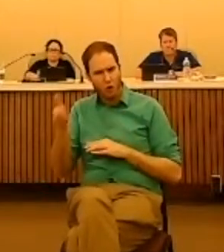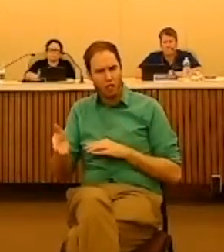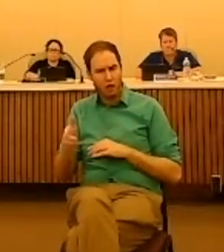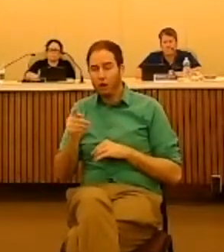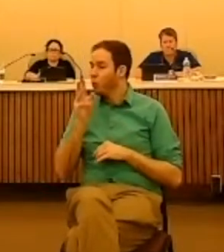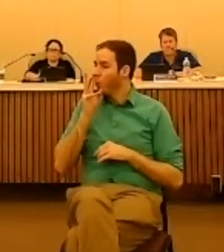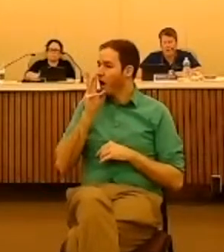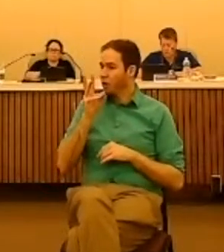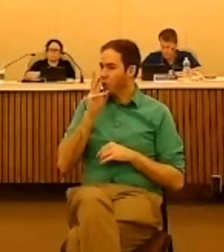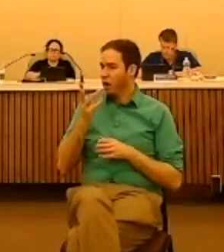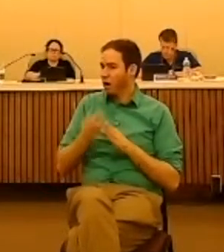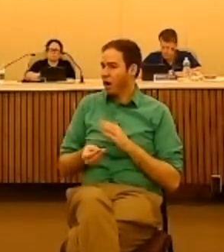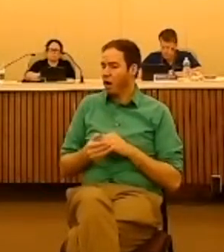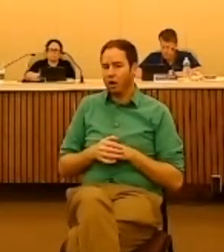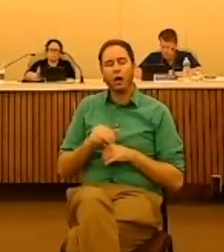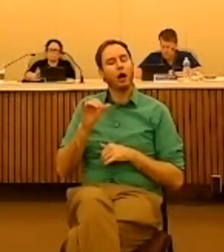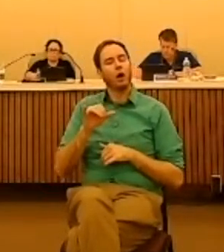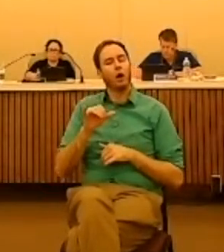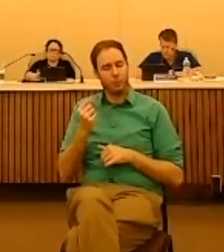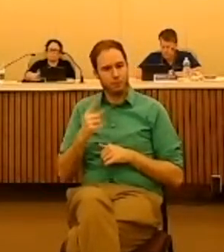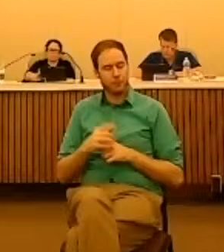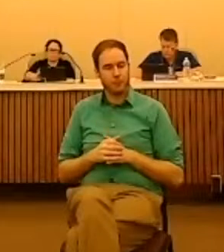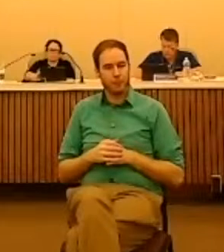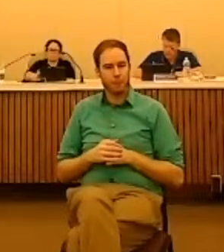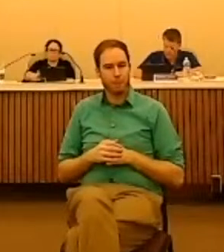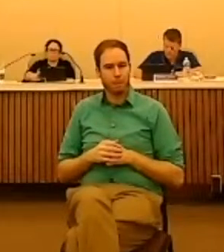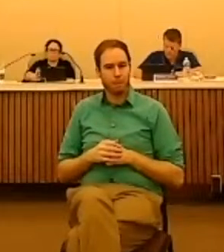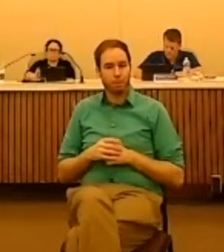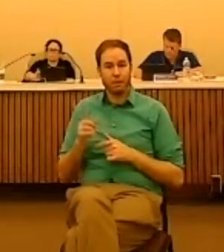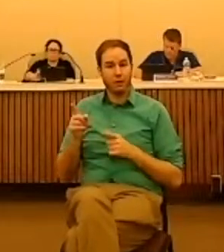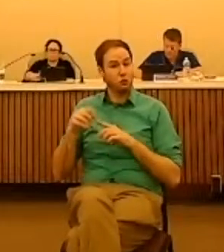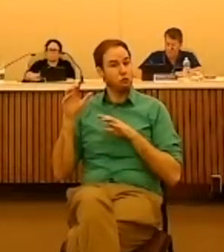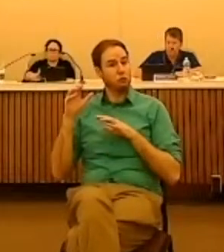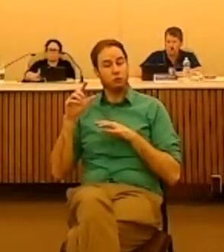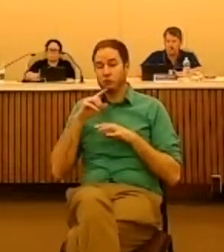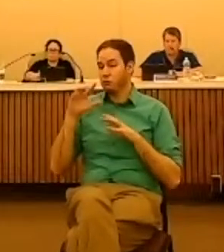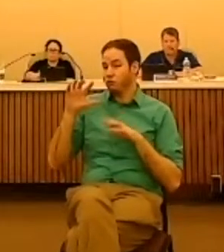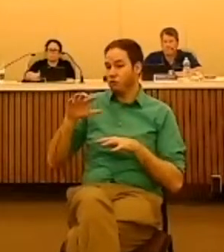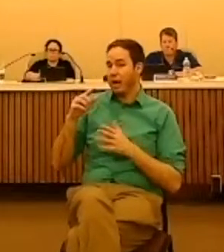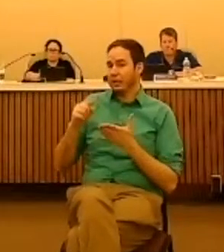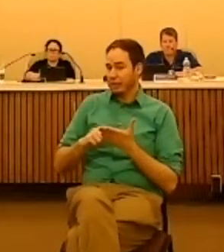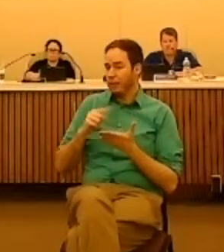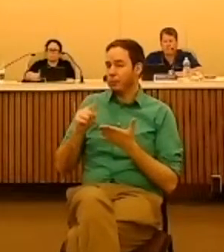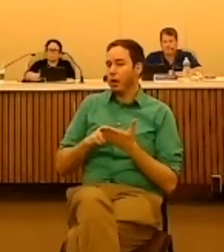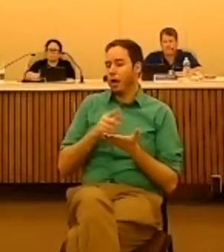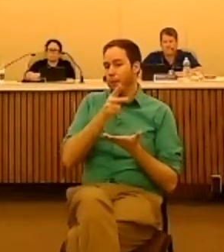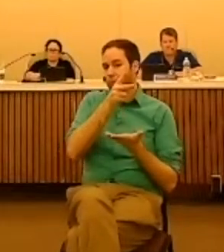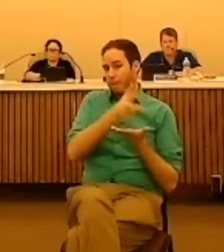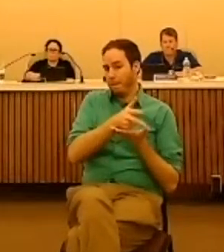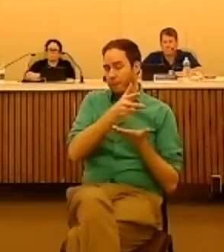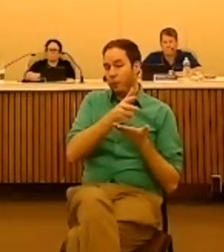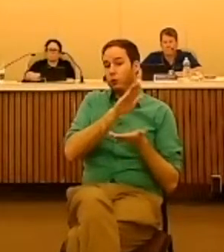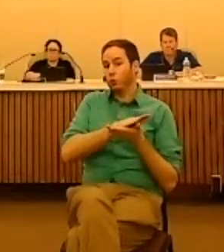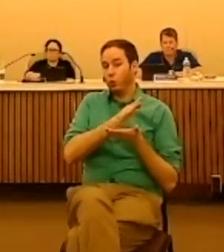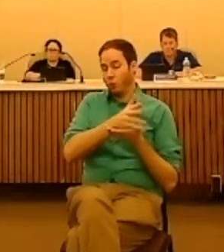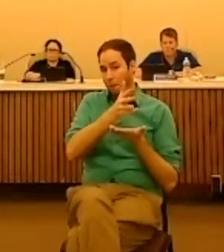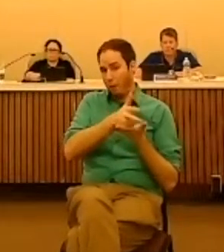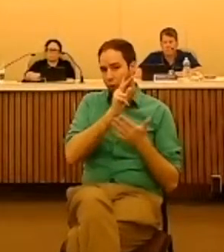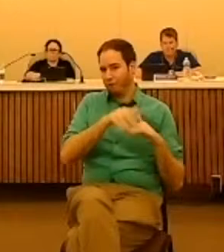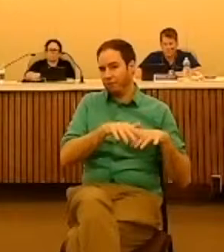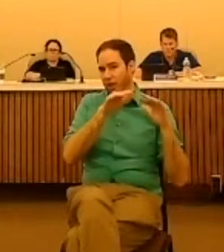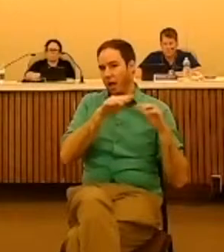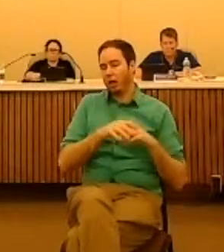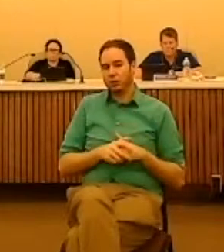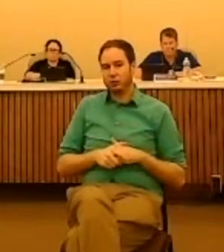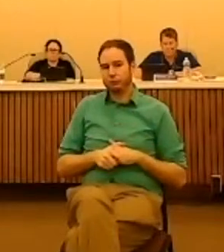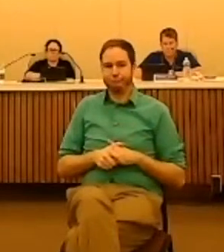The water, Oh, when it rains, sometimes the parking lot in the schoolyard floods.